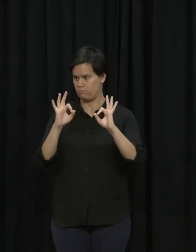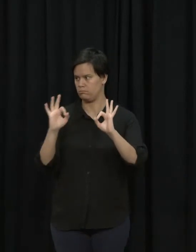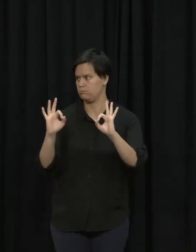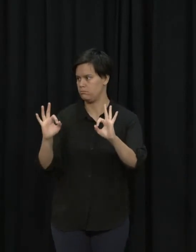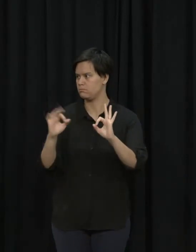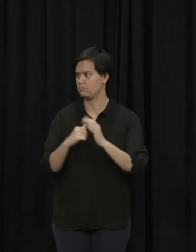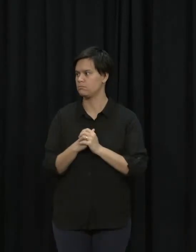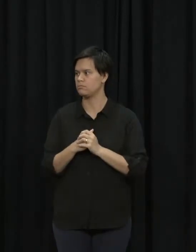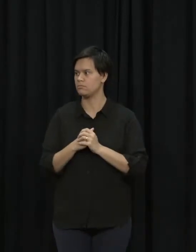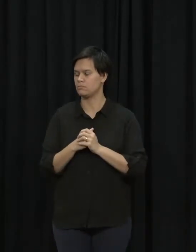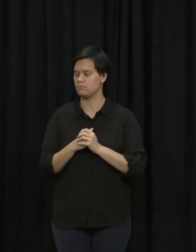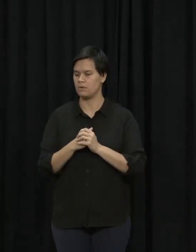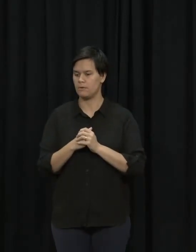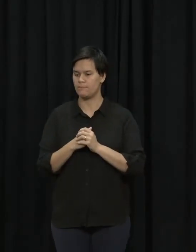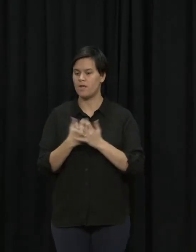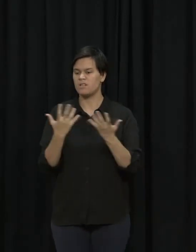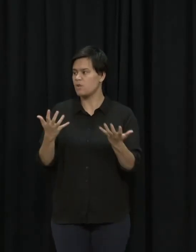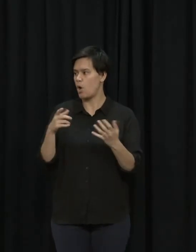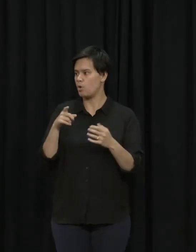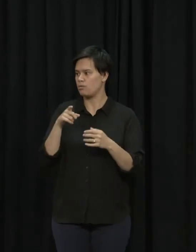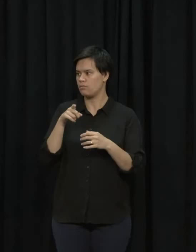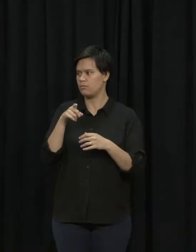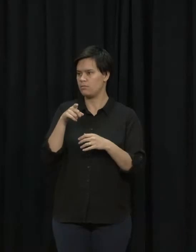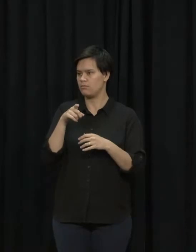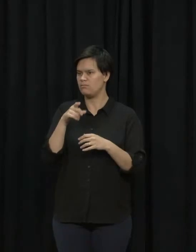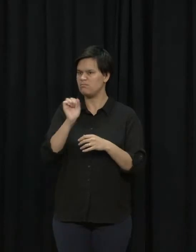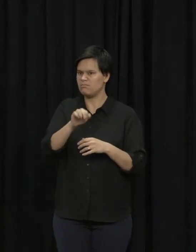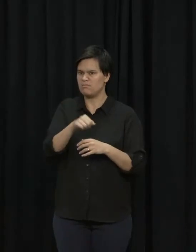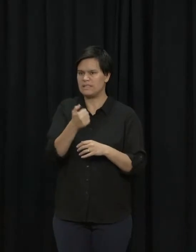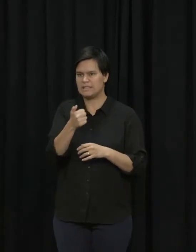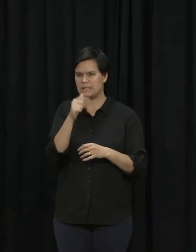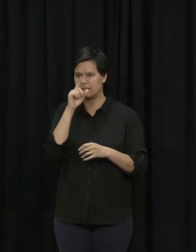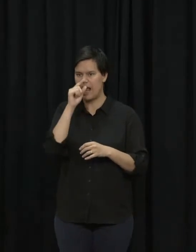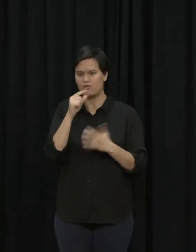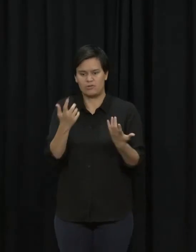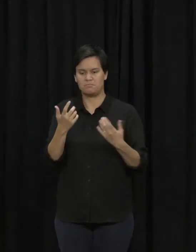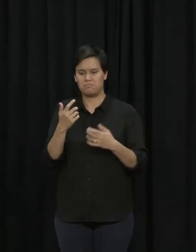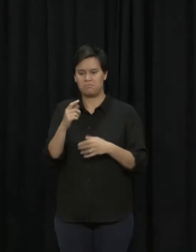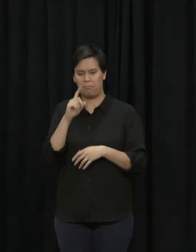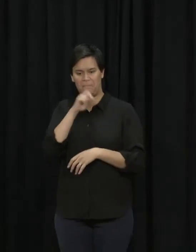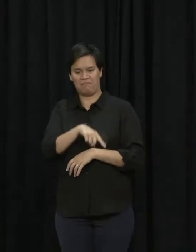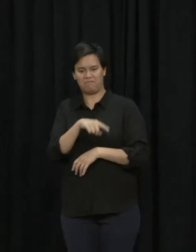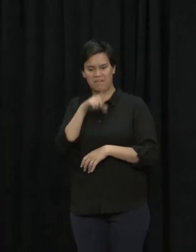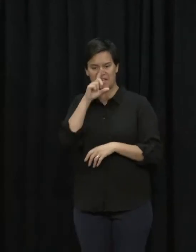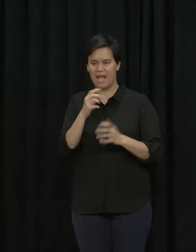into the volumes they are providing. So there's not a bonus. A quirk in the system that they cottoned on to.